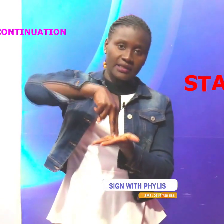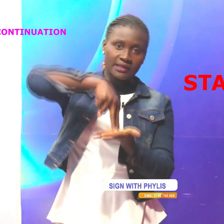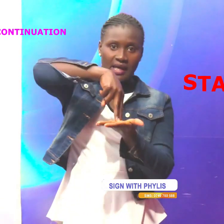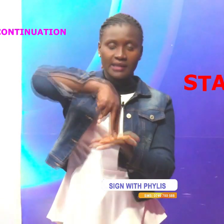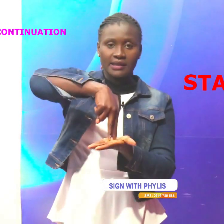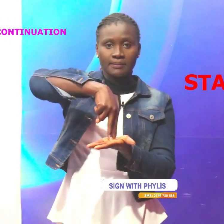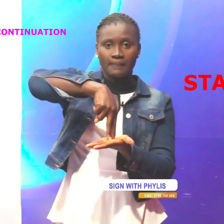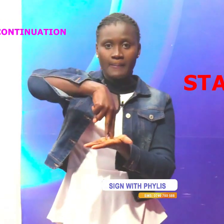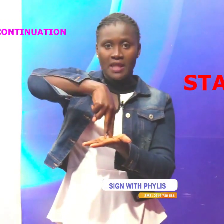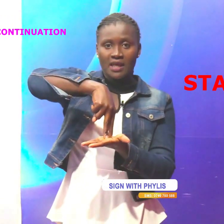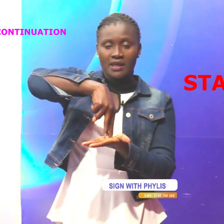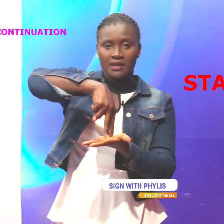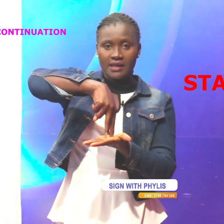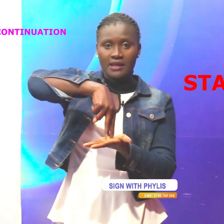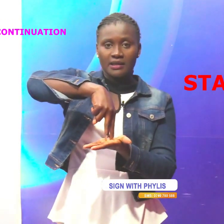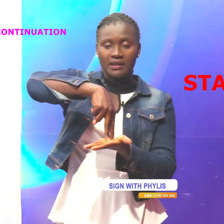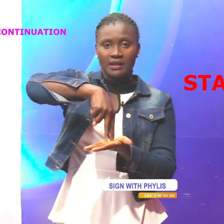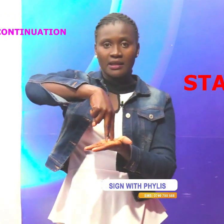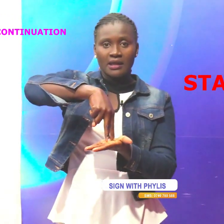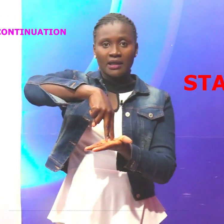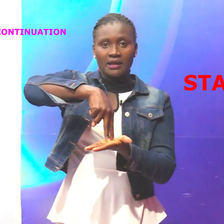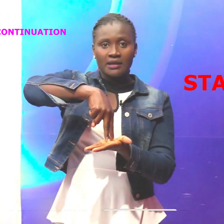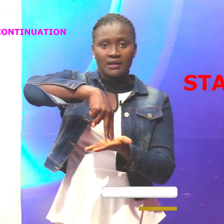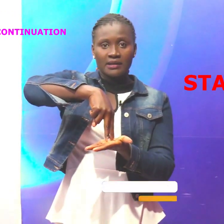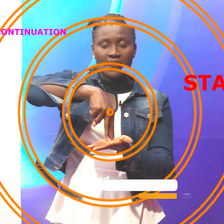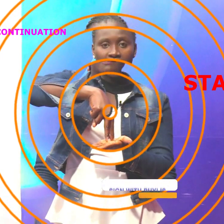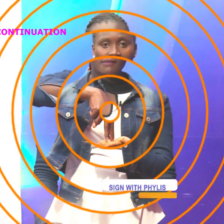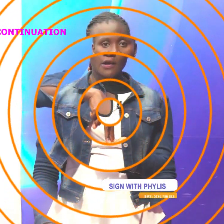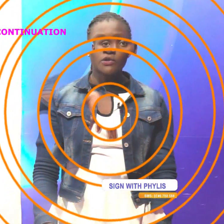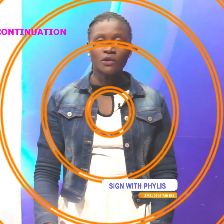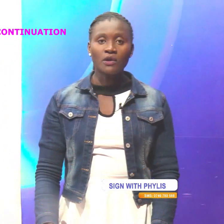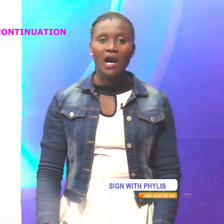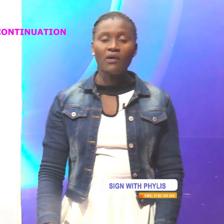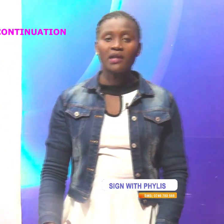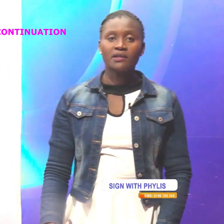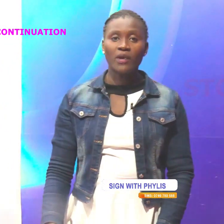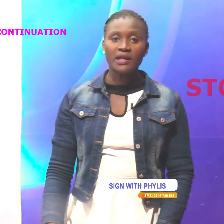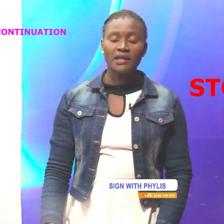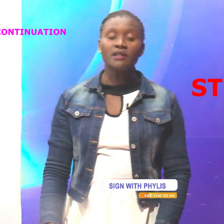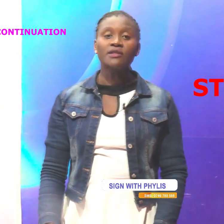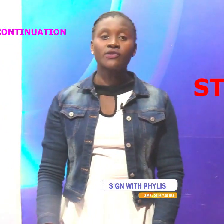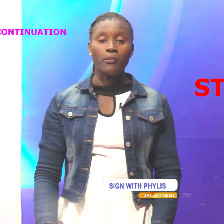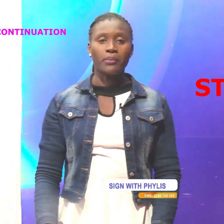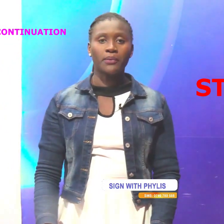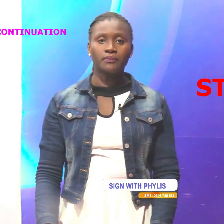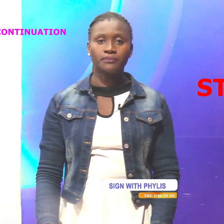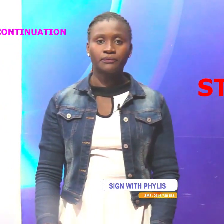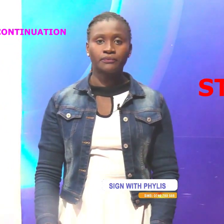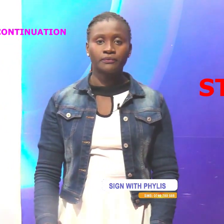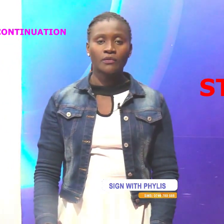Stand. Stand. Stand. So our next word is stop.